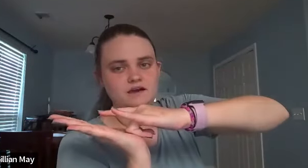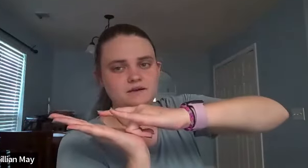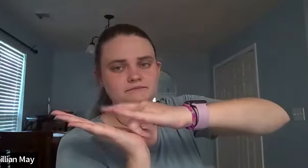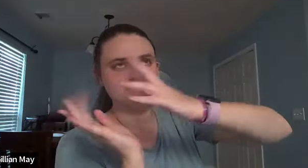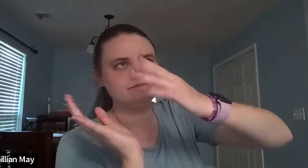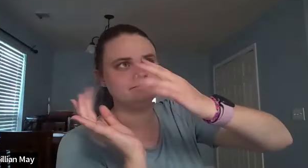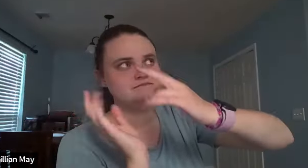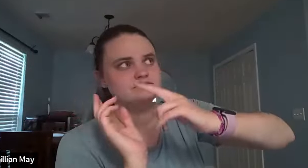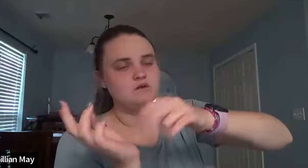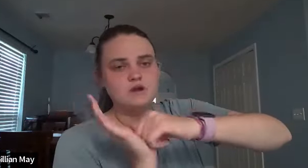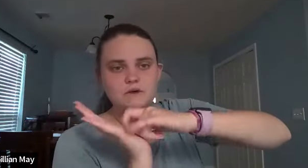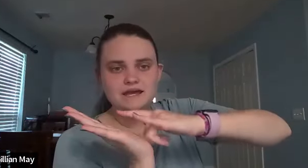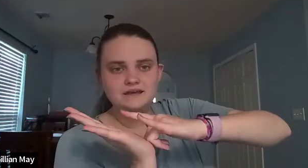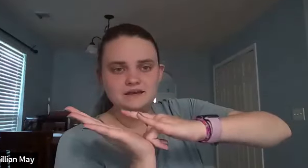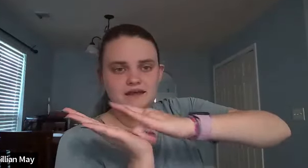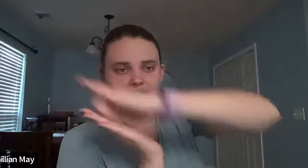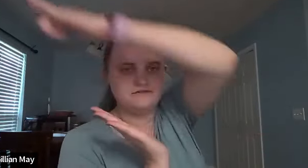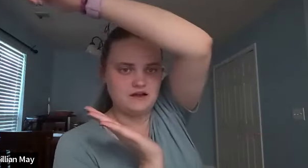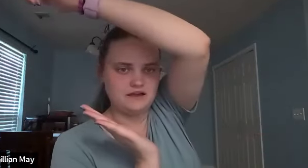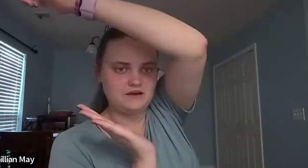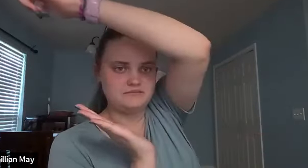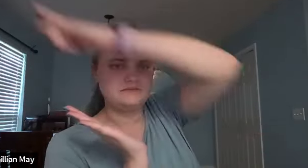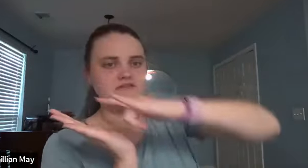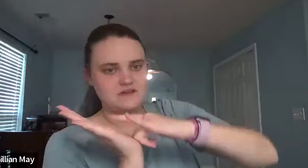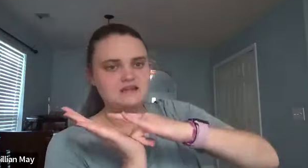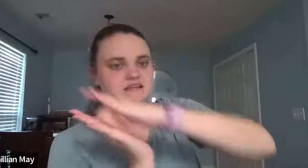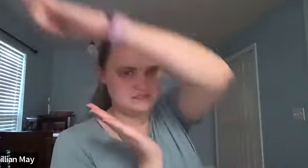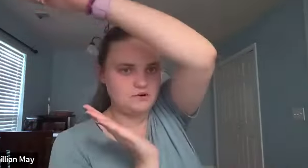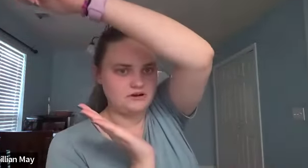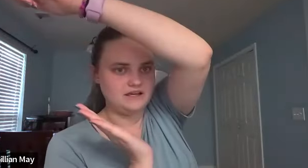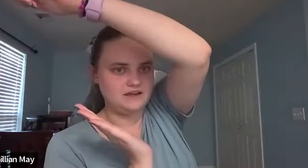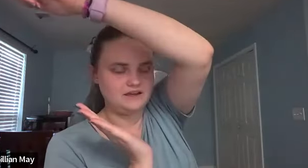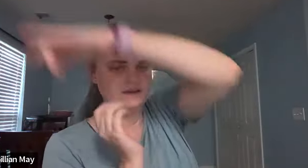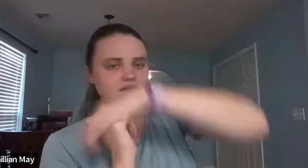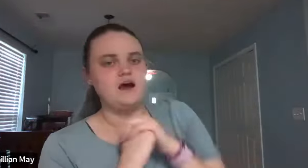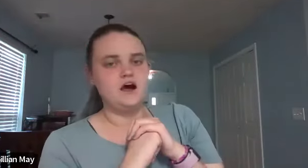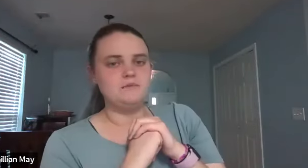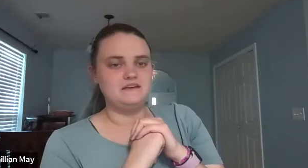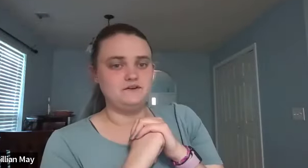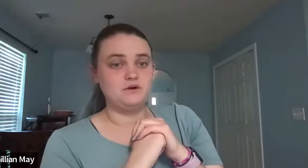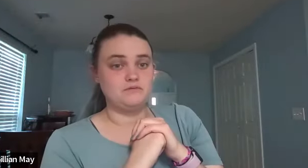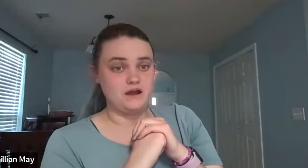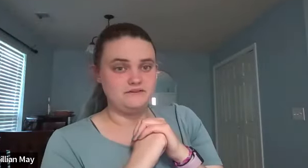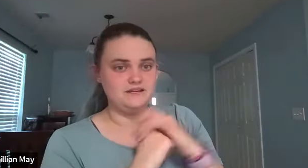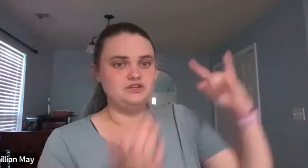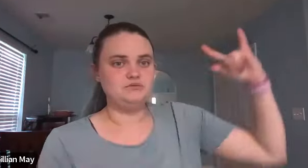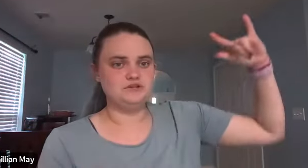the runway and flying up. That's like departing. If you're arriving, you would